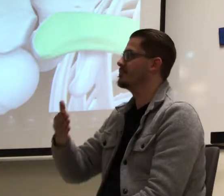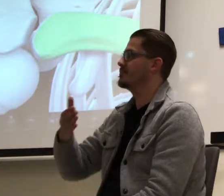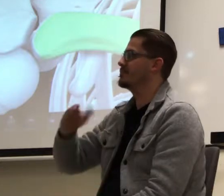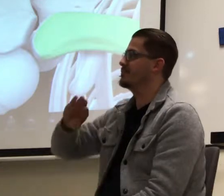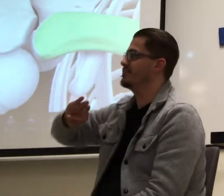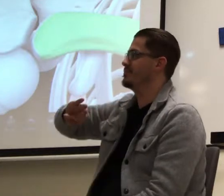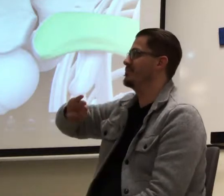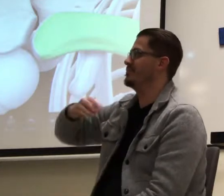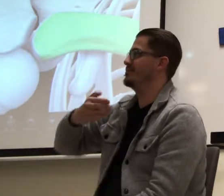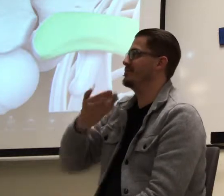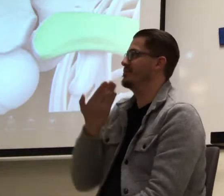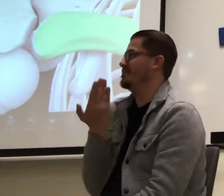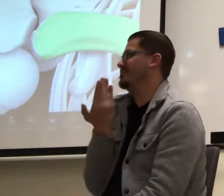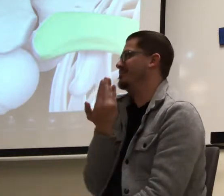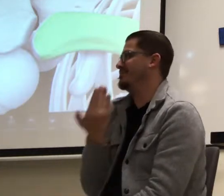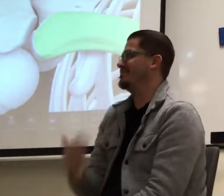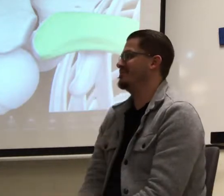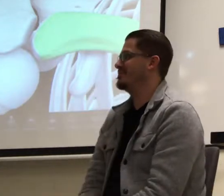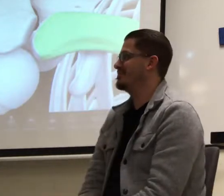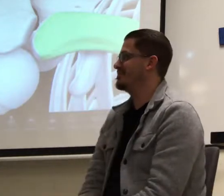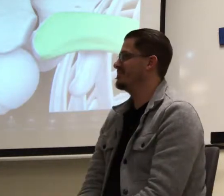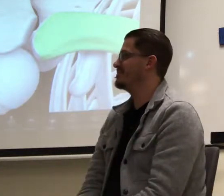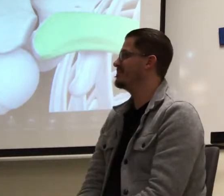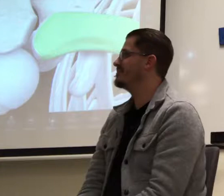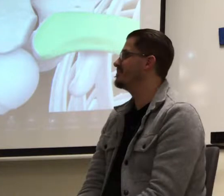Okay, that's of the scapular bone.